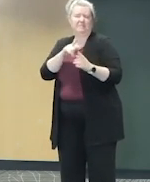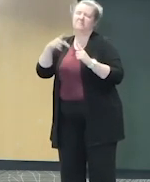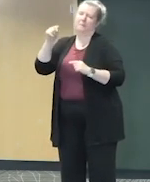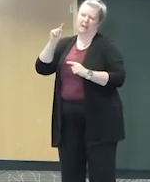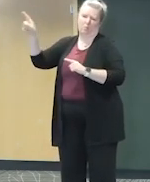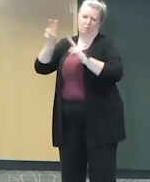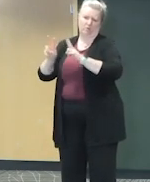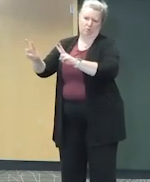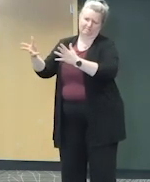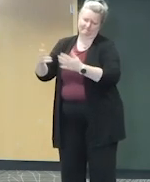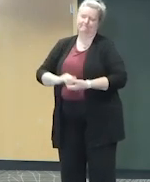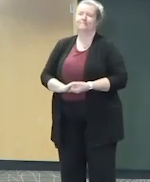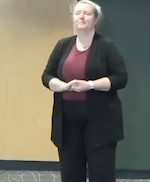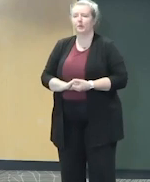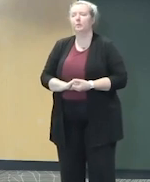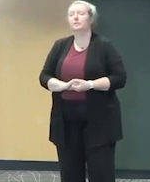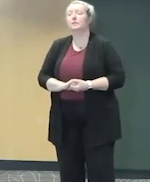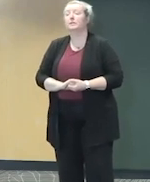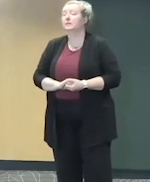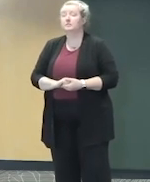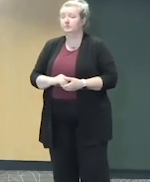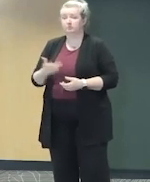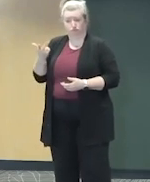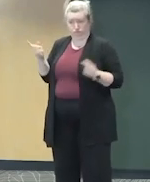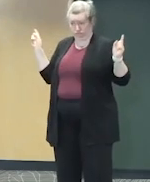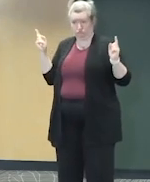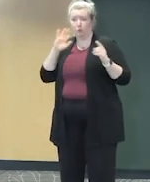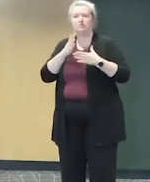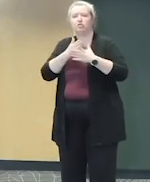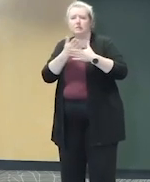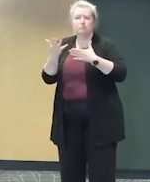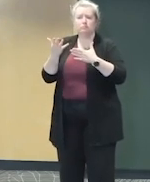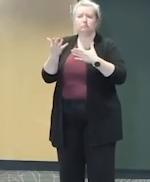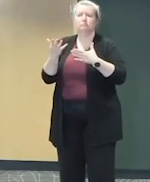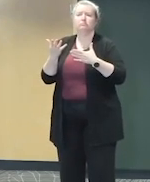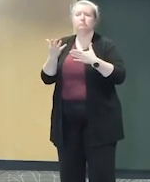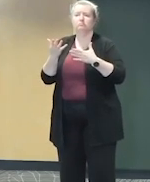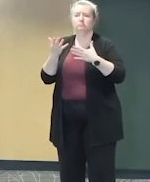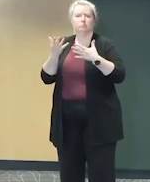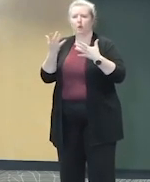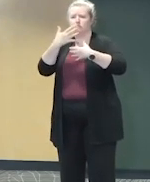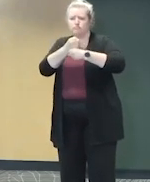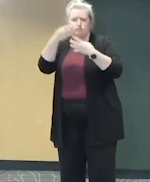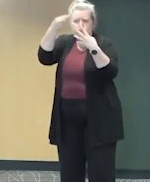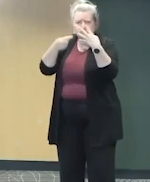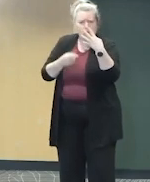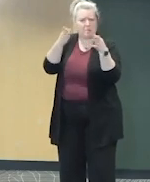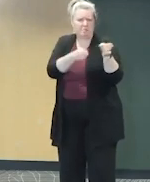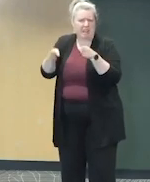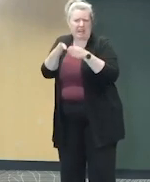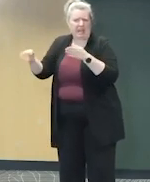Joe, Christine, and Chris will be able to share the specific preparations that they and their teams are undertaking in